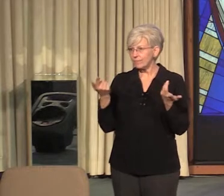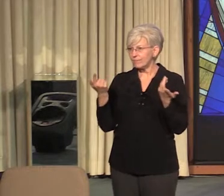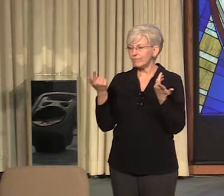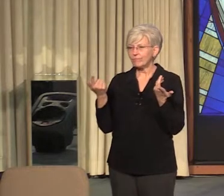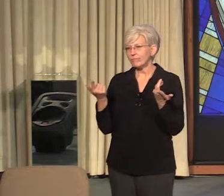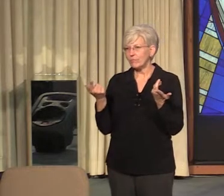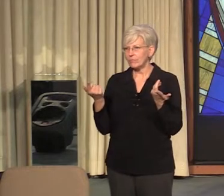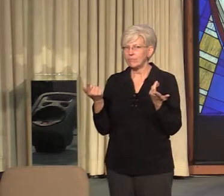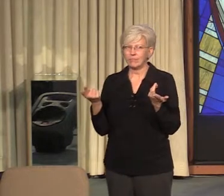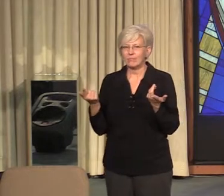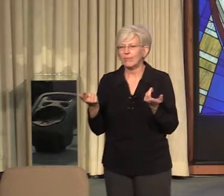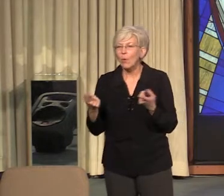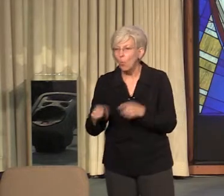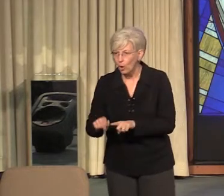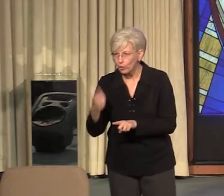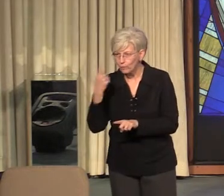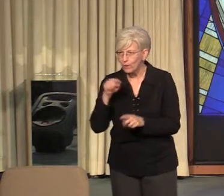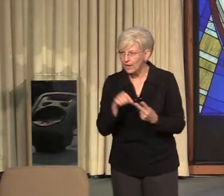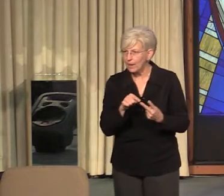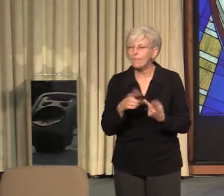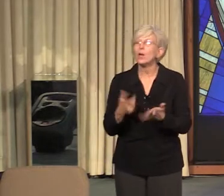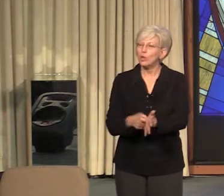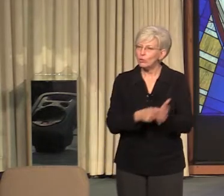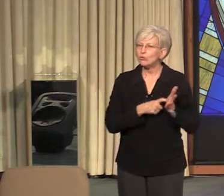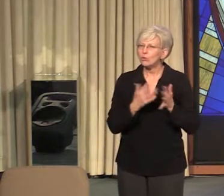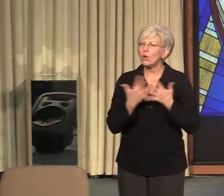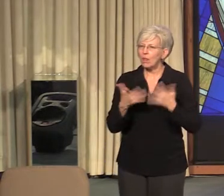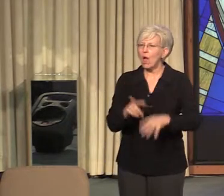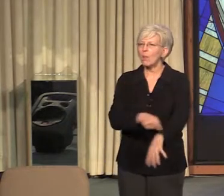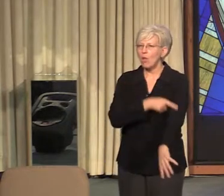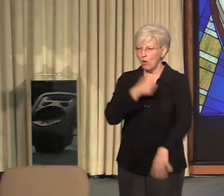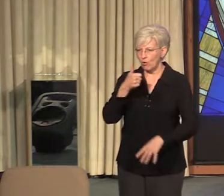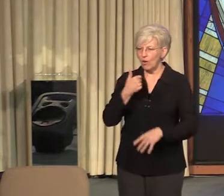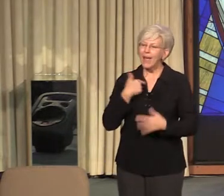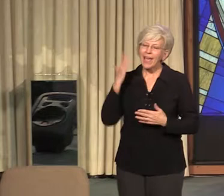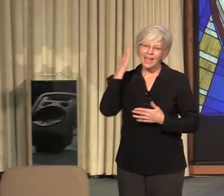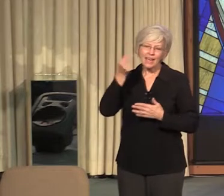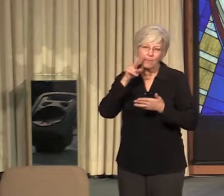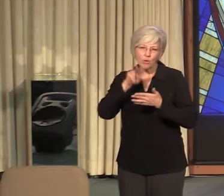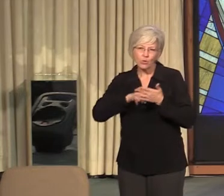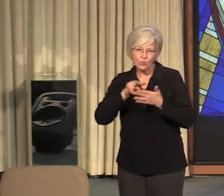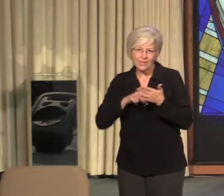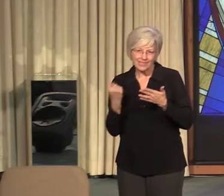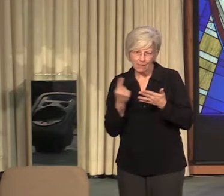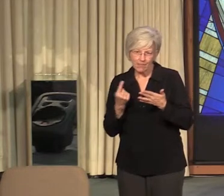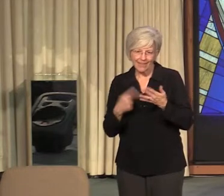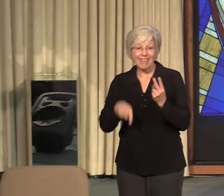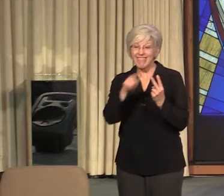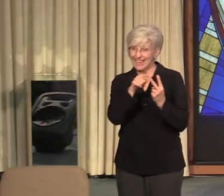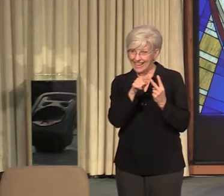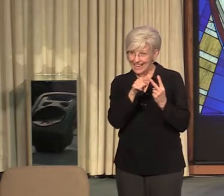took a lot longer. And I'm going to read something that he wrote